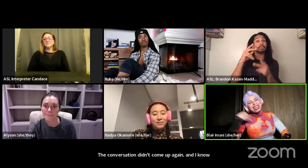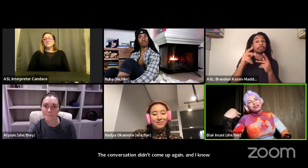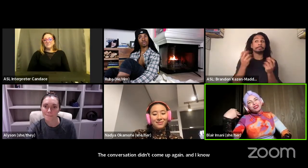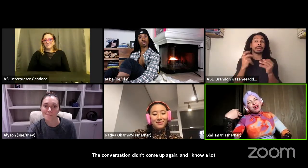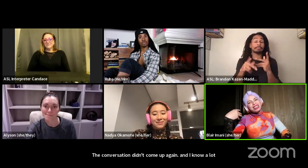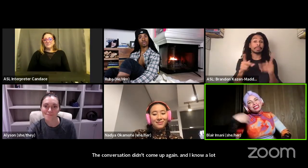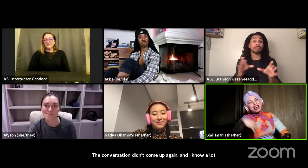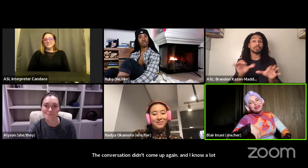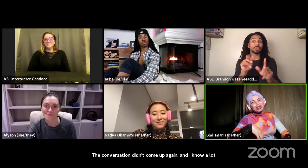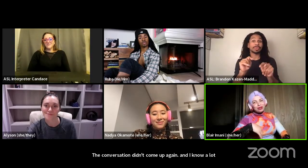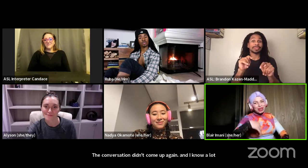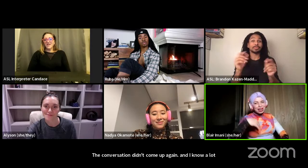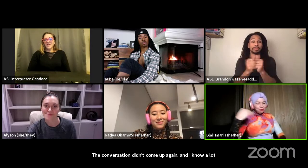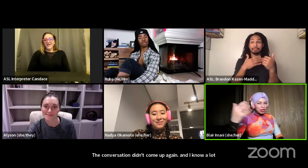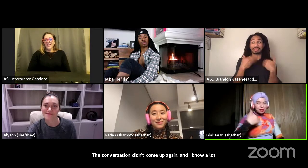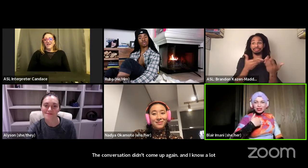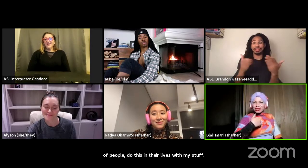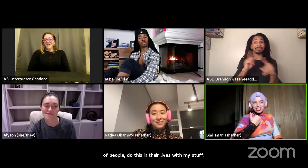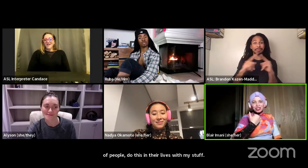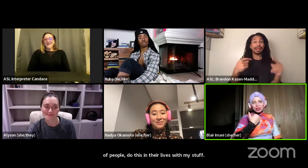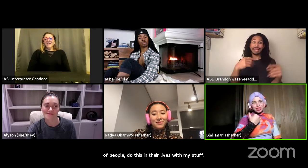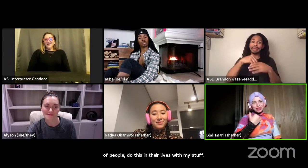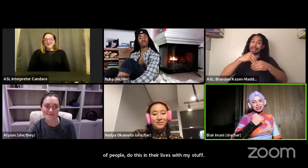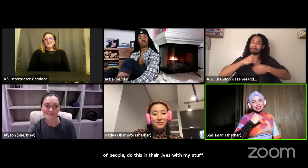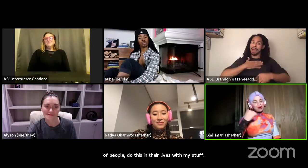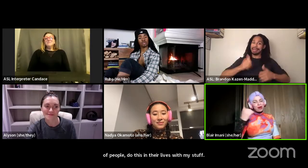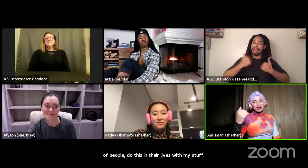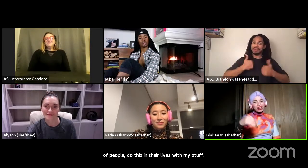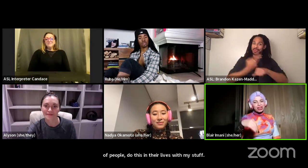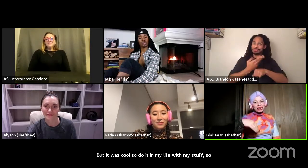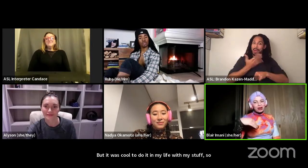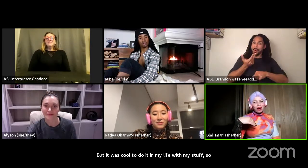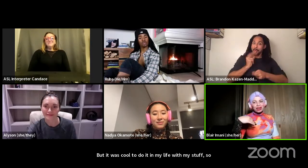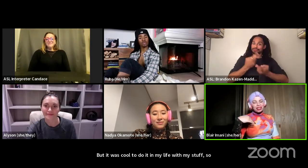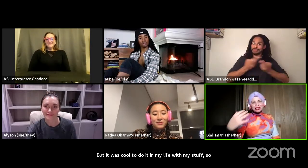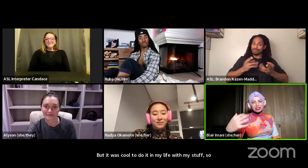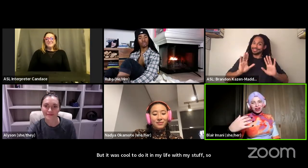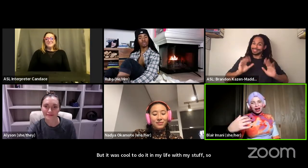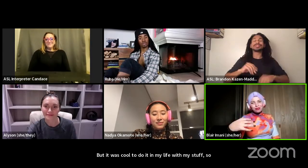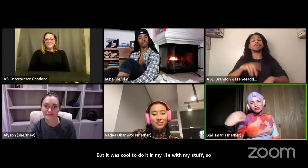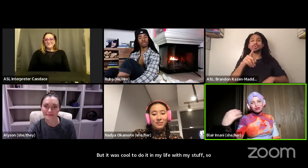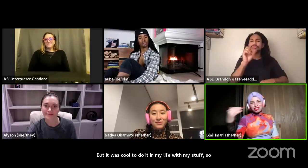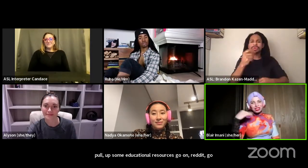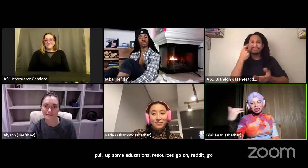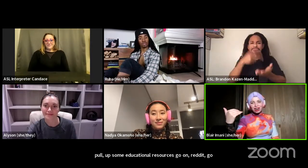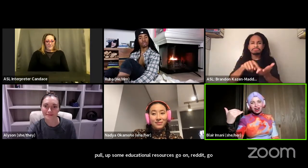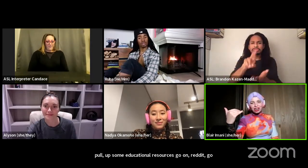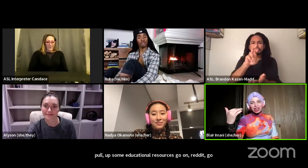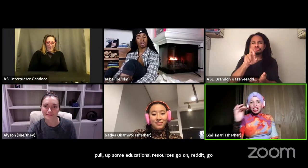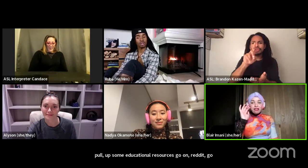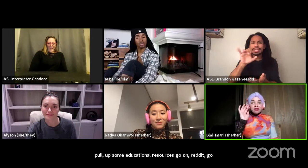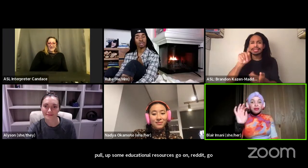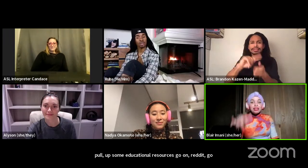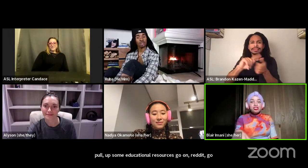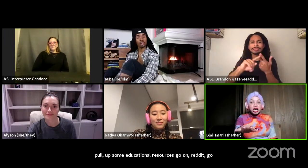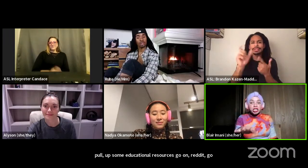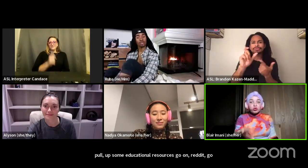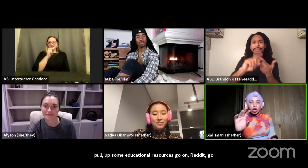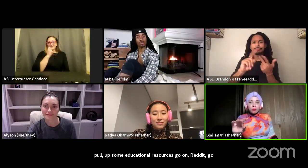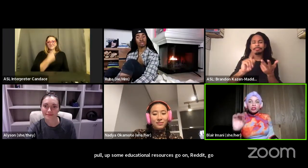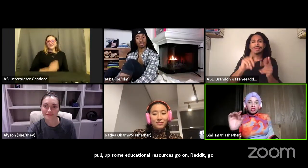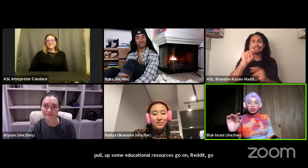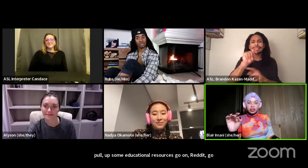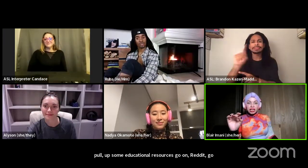to do it in my life with my stuff. So pull up some educational resources, go on Reddit, go on Instagram, TikTok. If